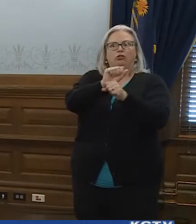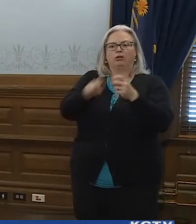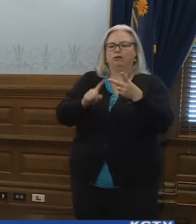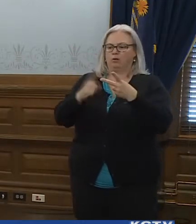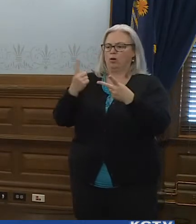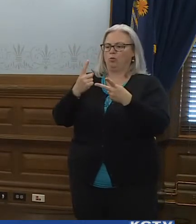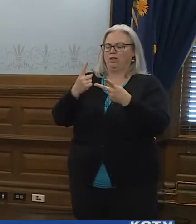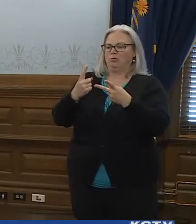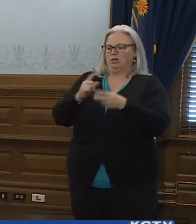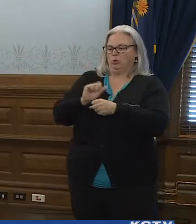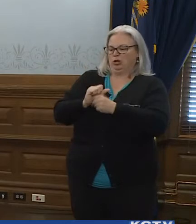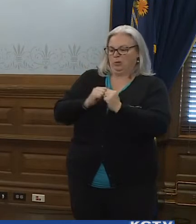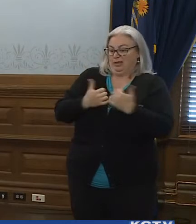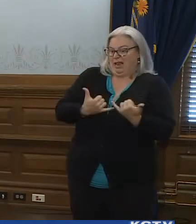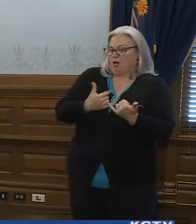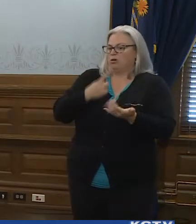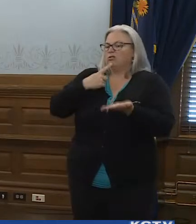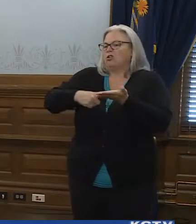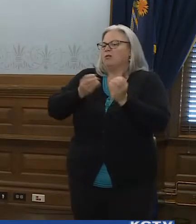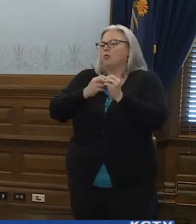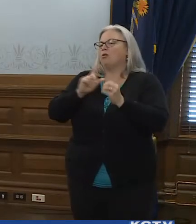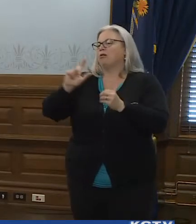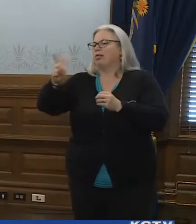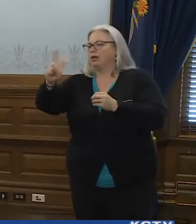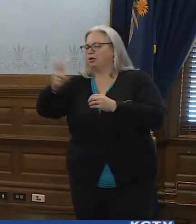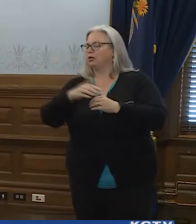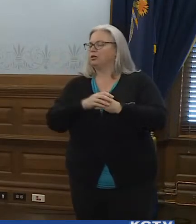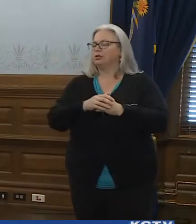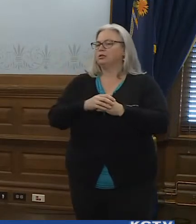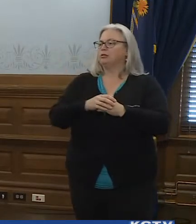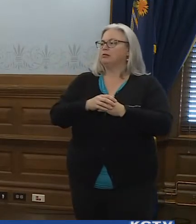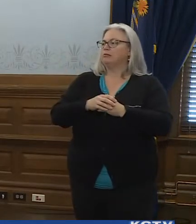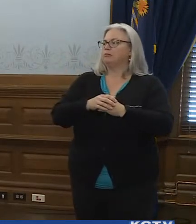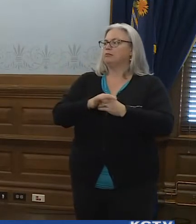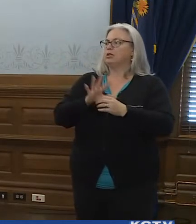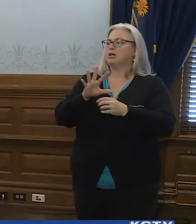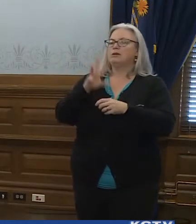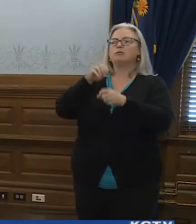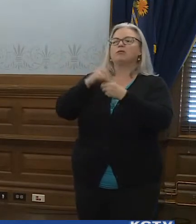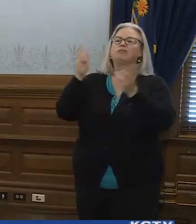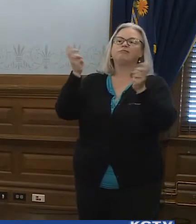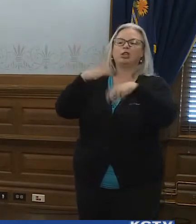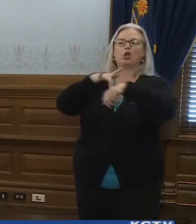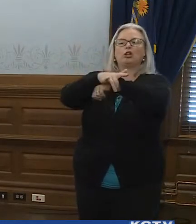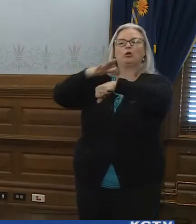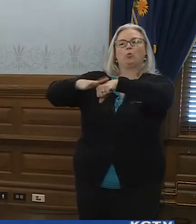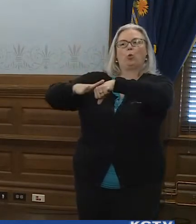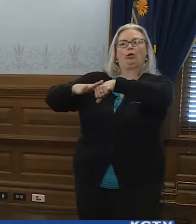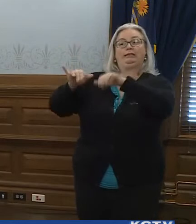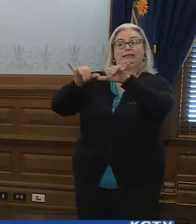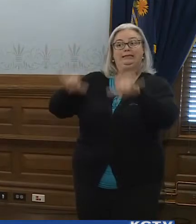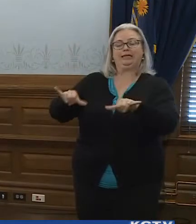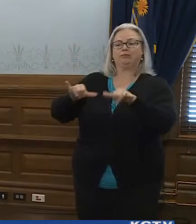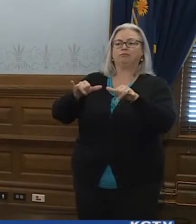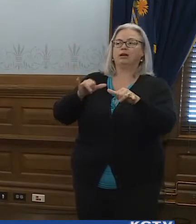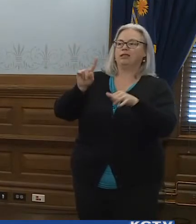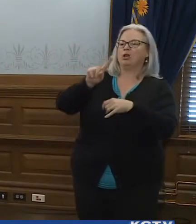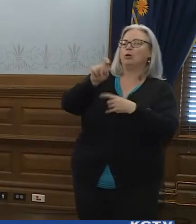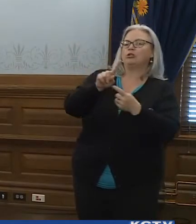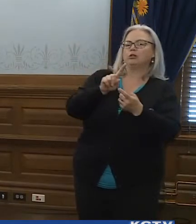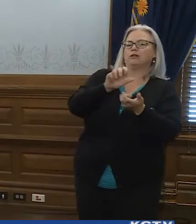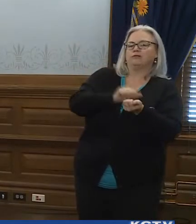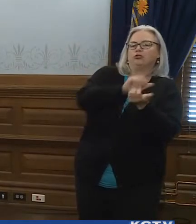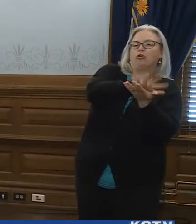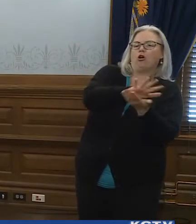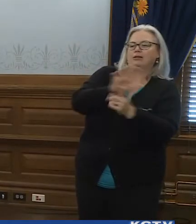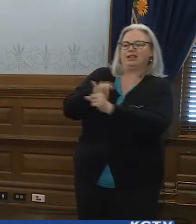working that we'll talk about next time. That way, it's part of an early warning system, but I want to get at that question of cause and effect and see what really